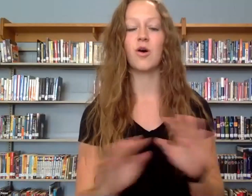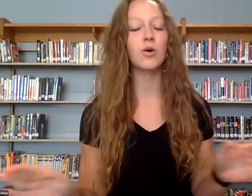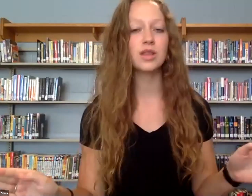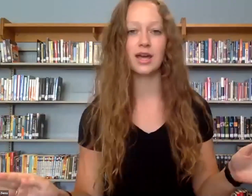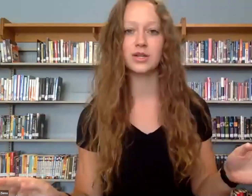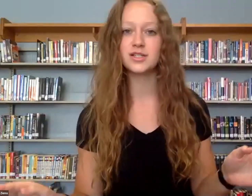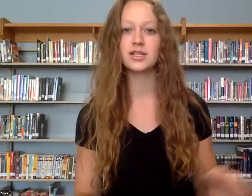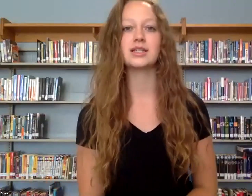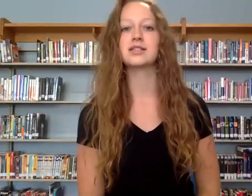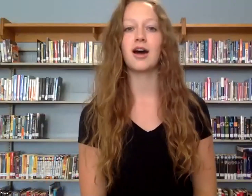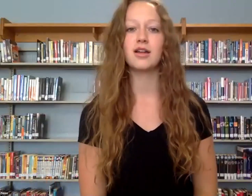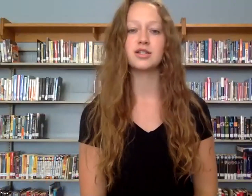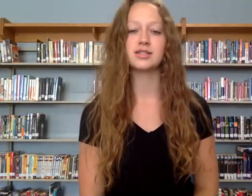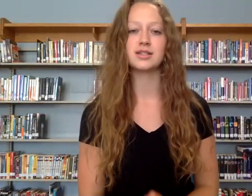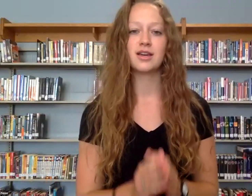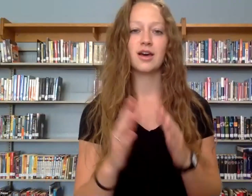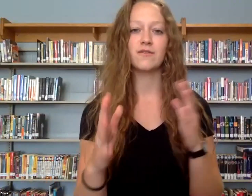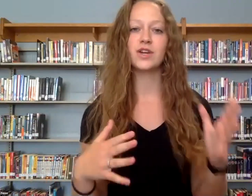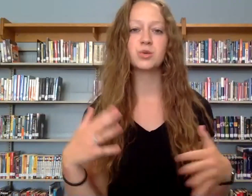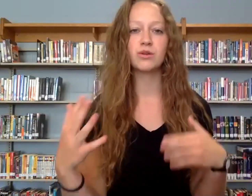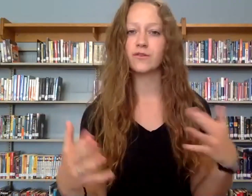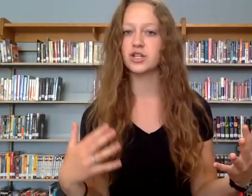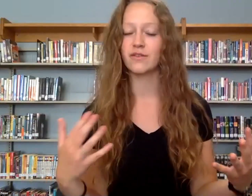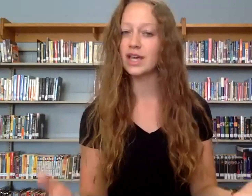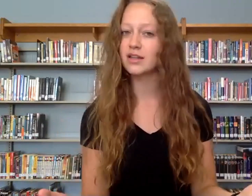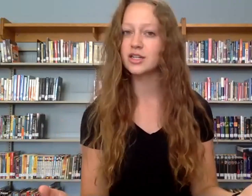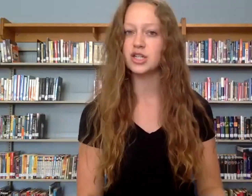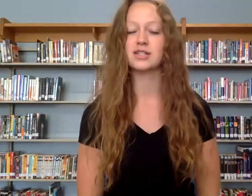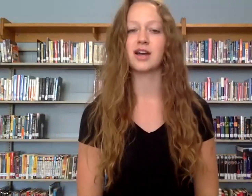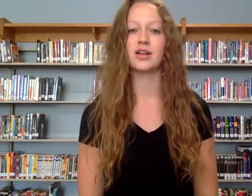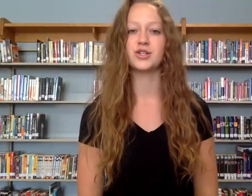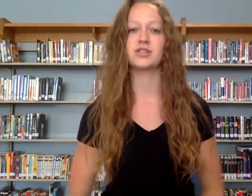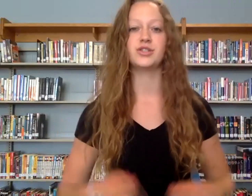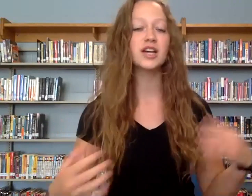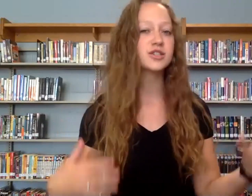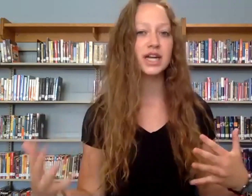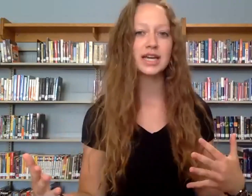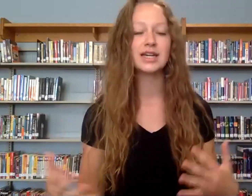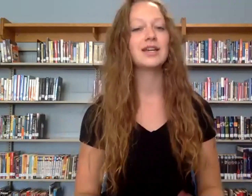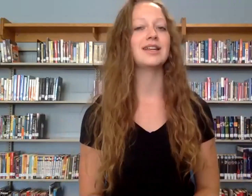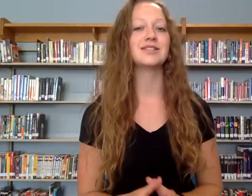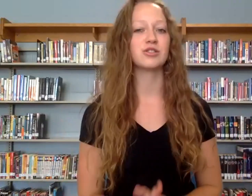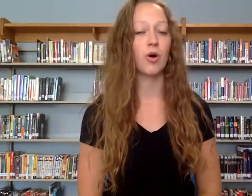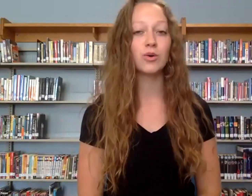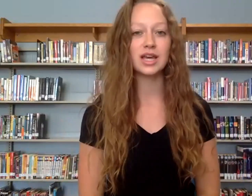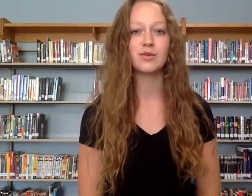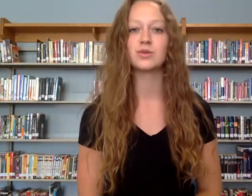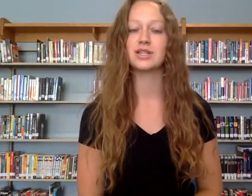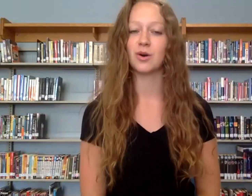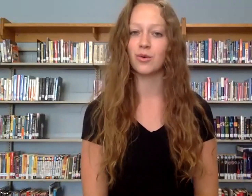own language. It is not just a visual version of English. It is not just gesturing. It is its own language with its own